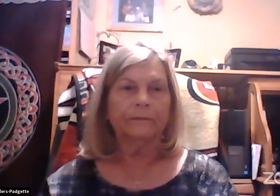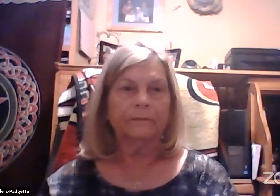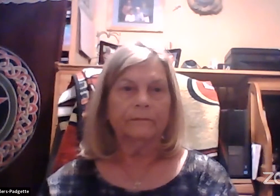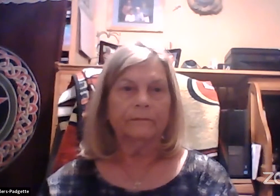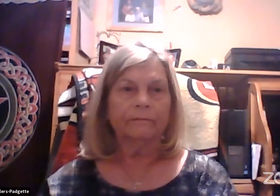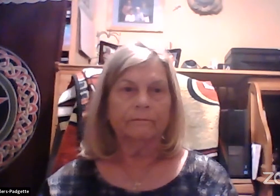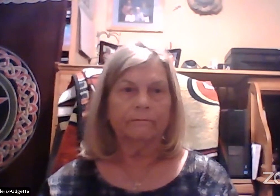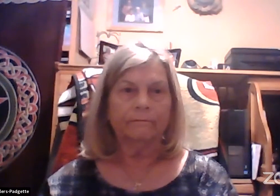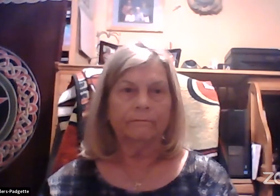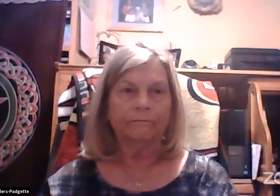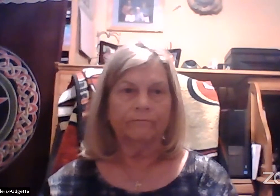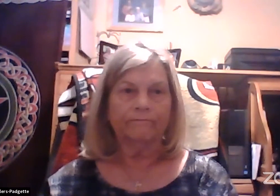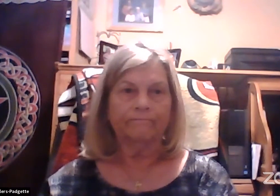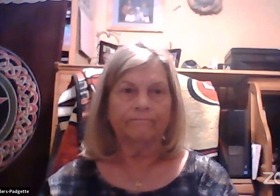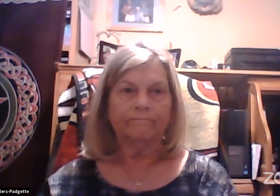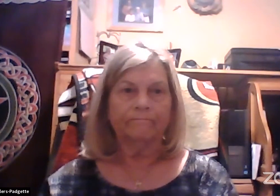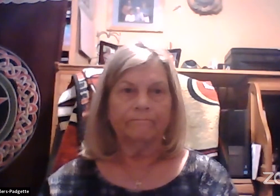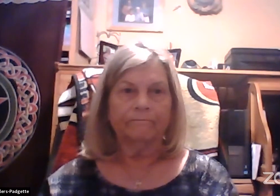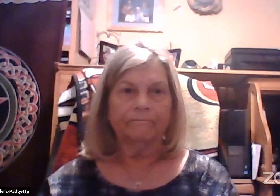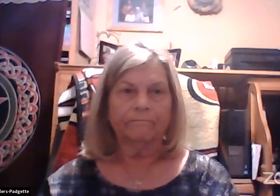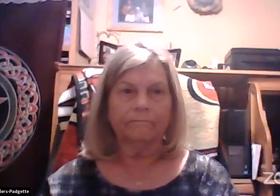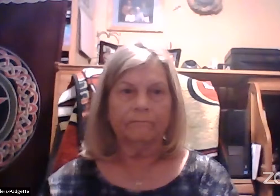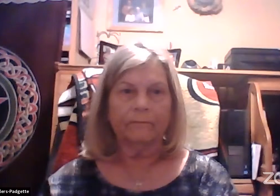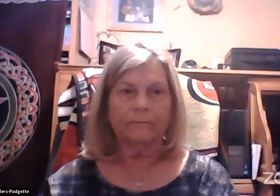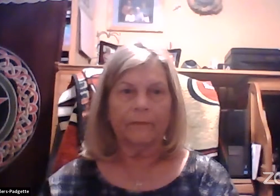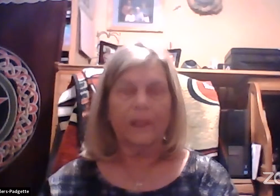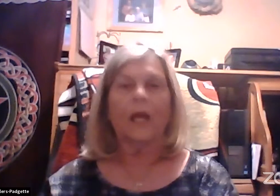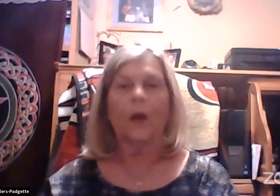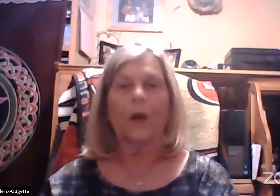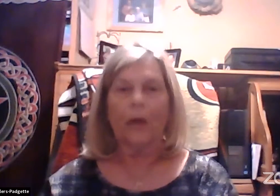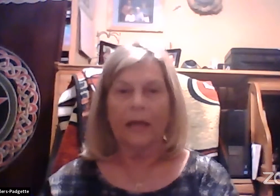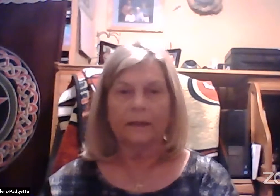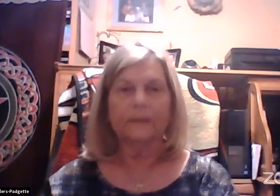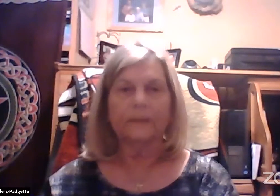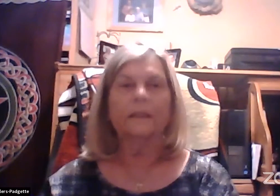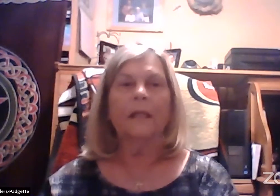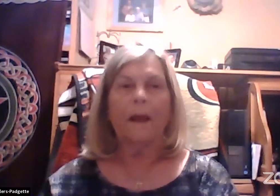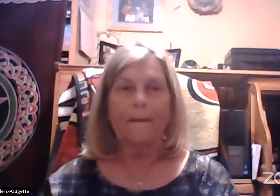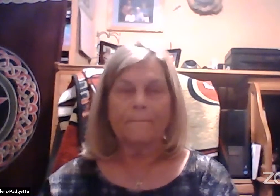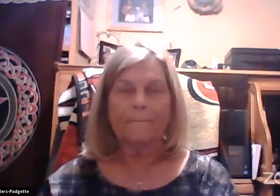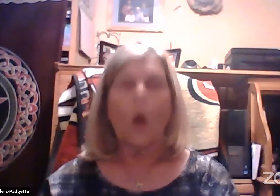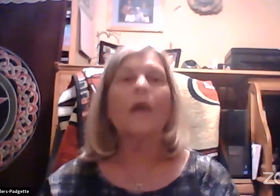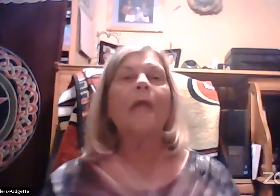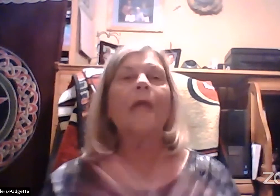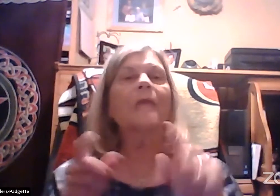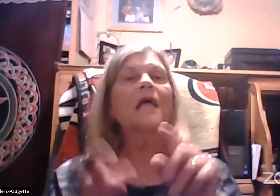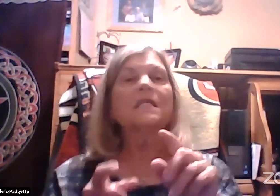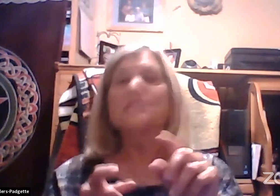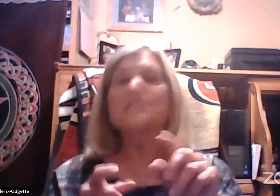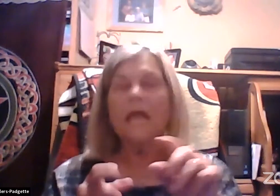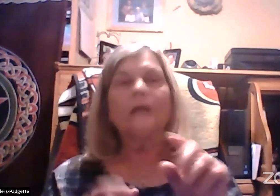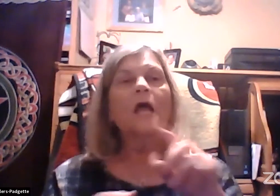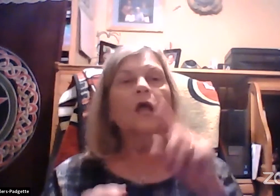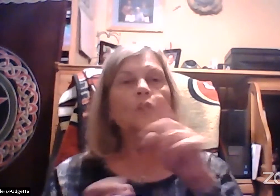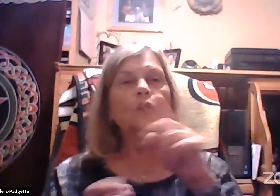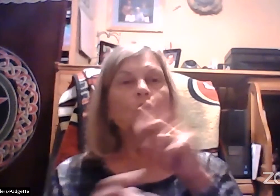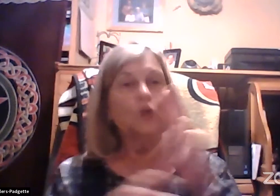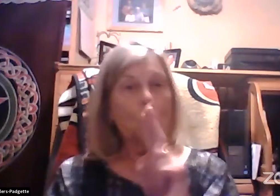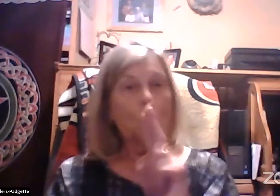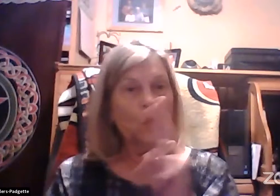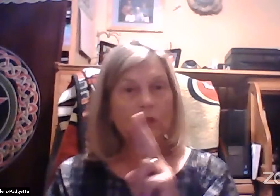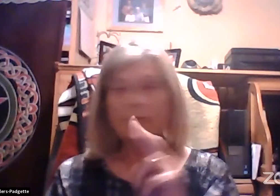Can you say it again? You're a little bit slow. Saute what? Say it again.